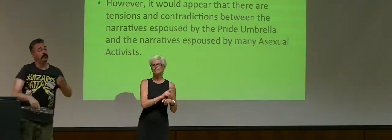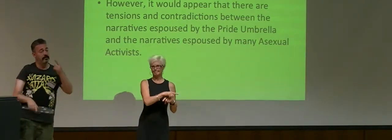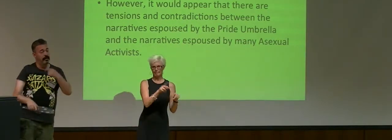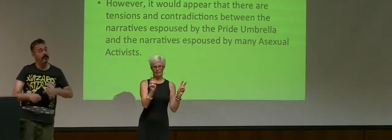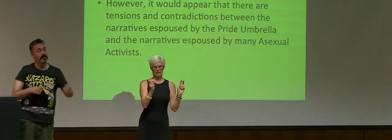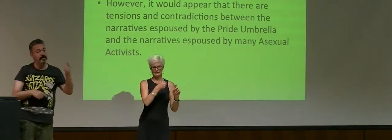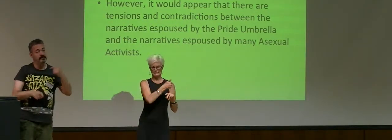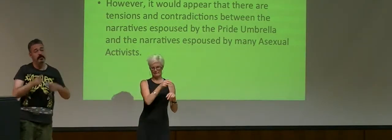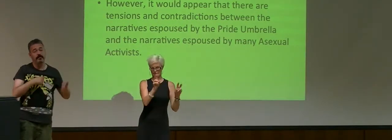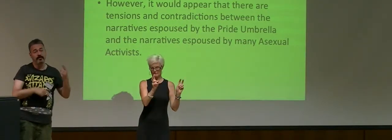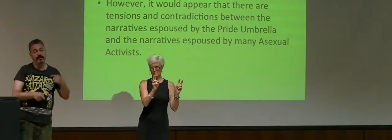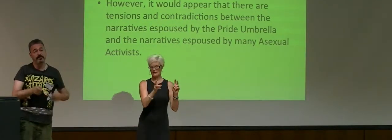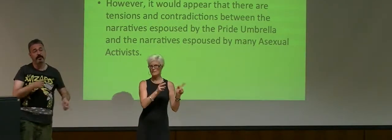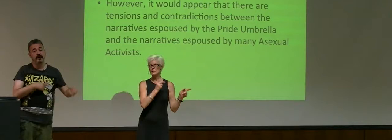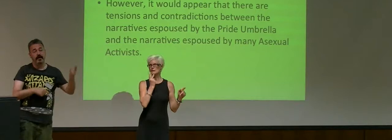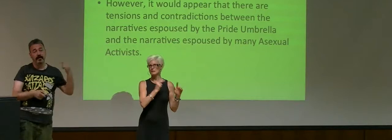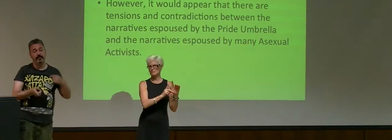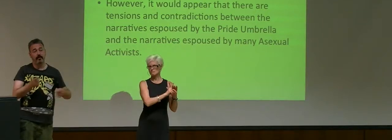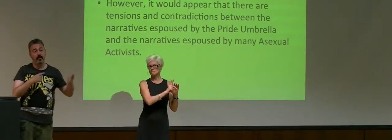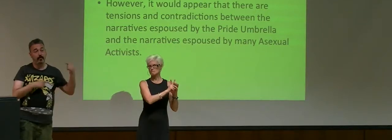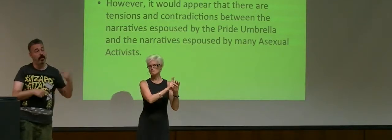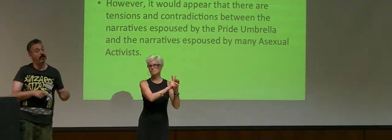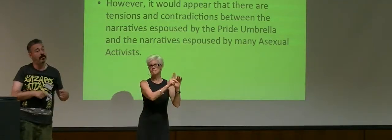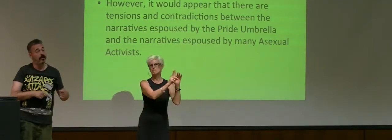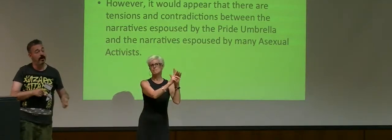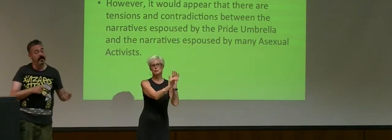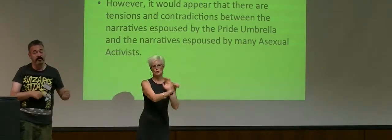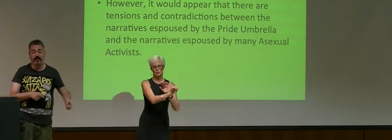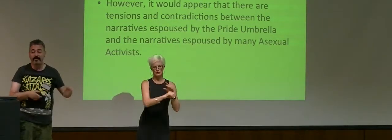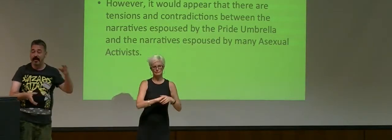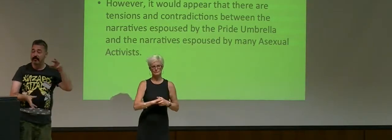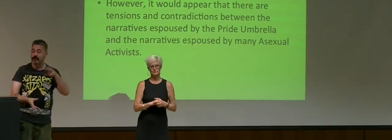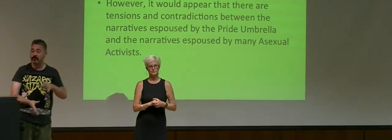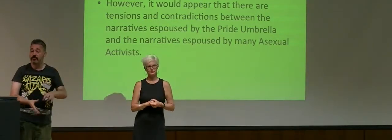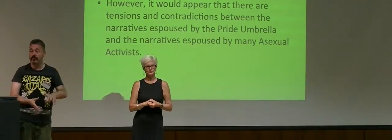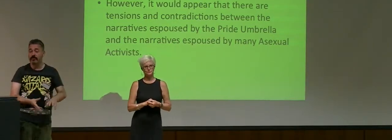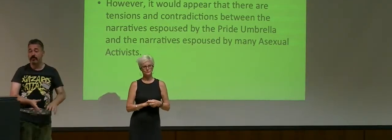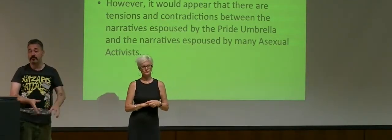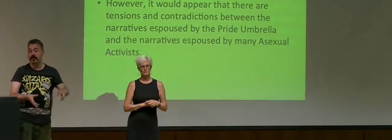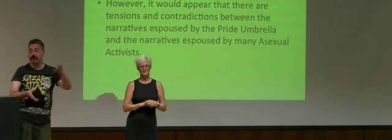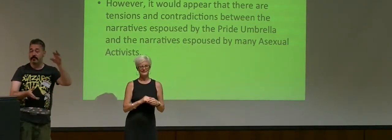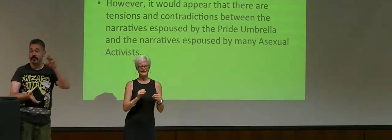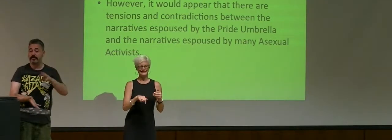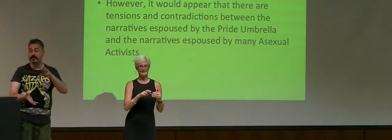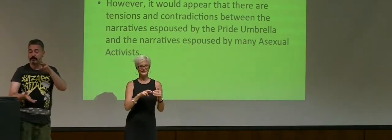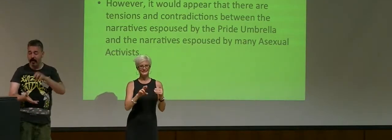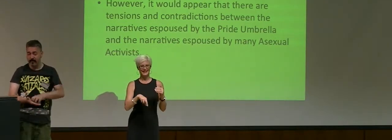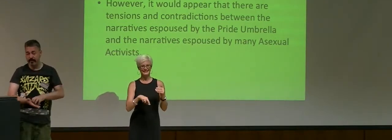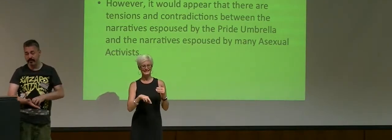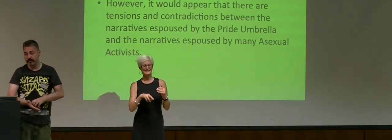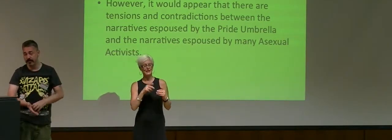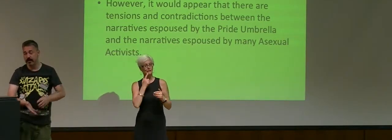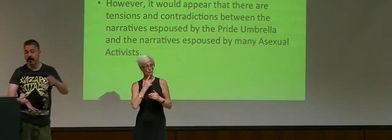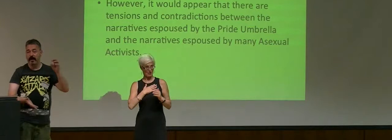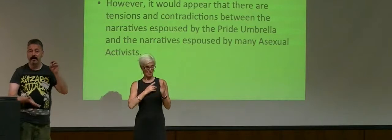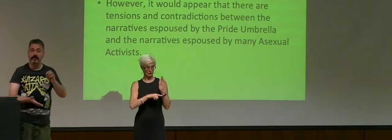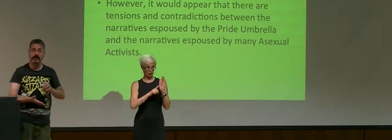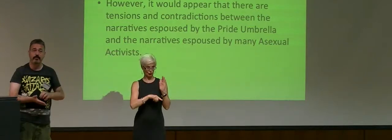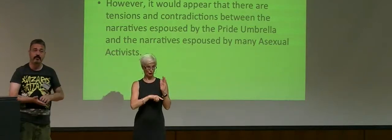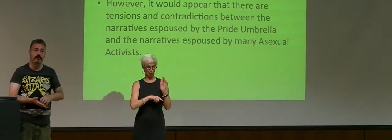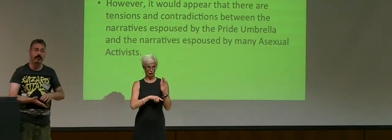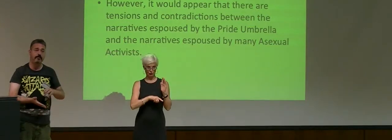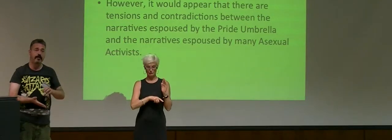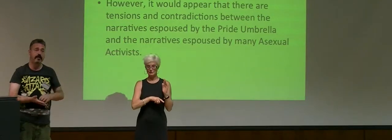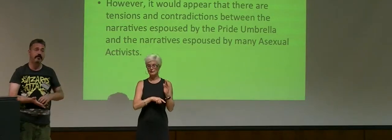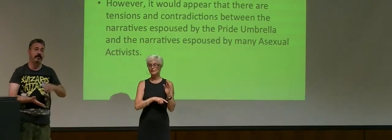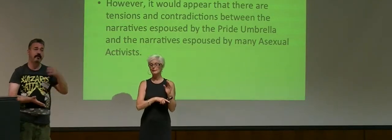theme that they're beginning to see reflected in their own work. I have to say that's the result that's appeared in my research, and it's